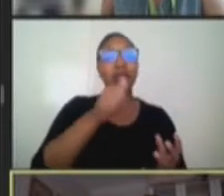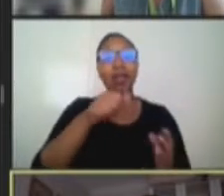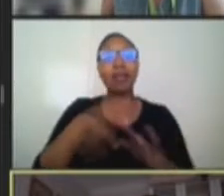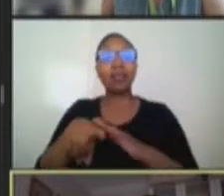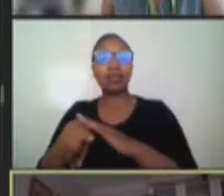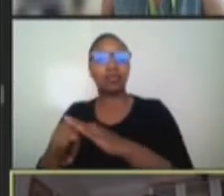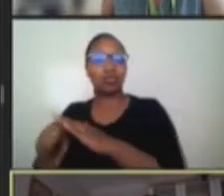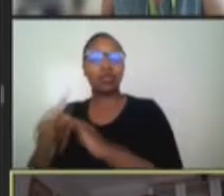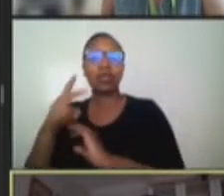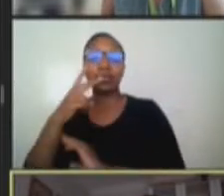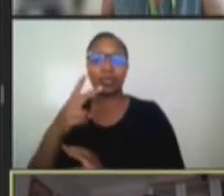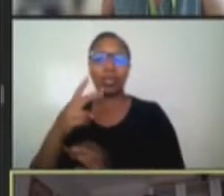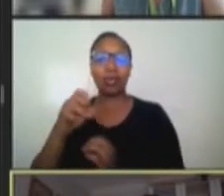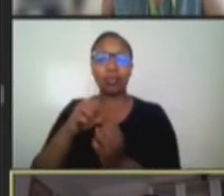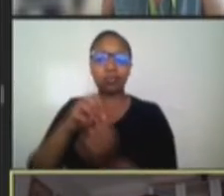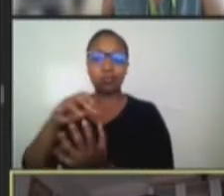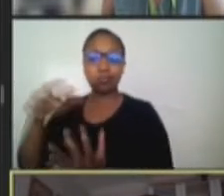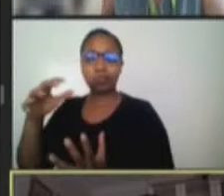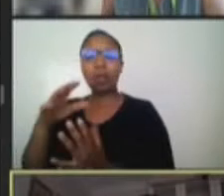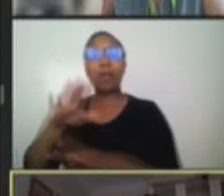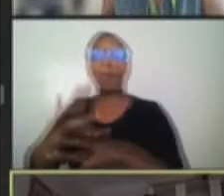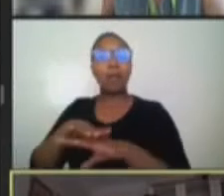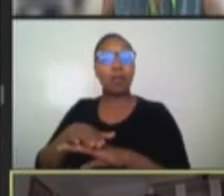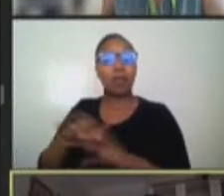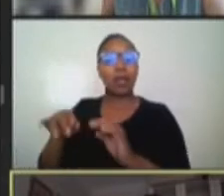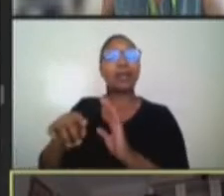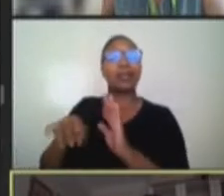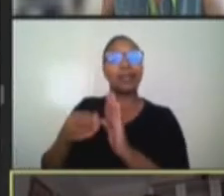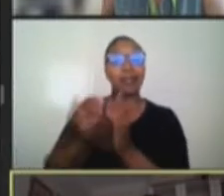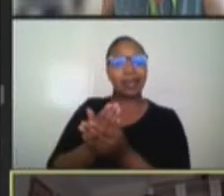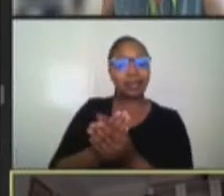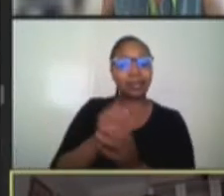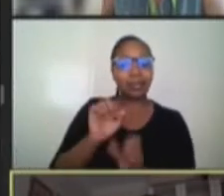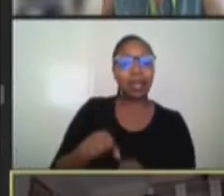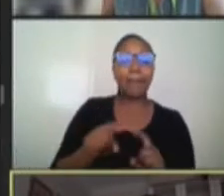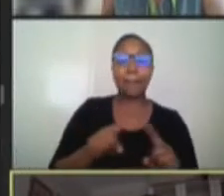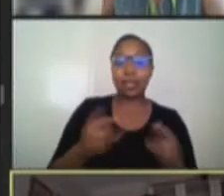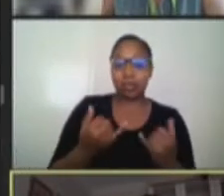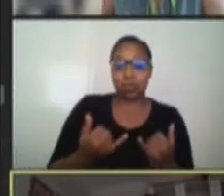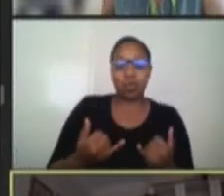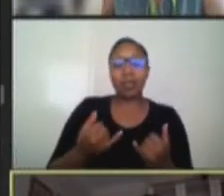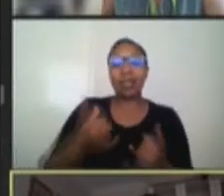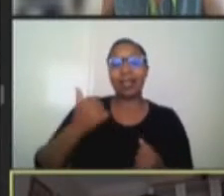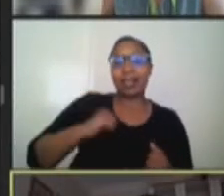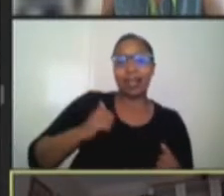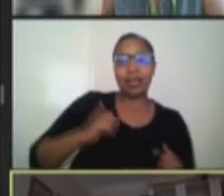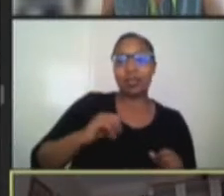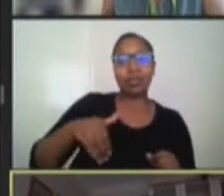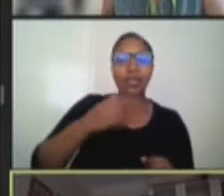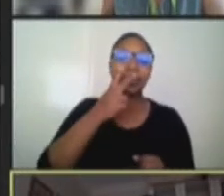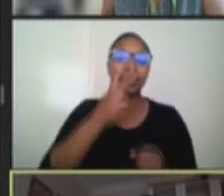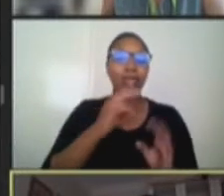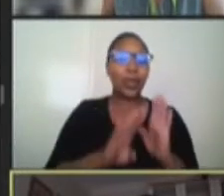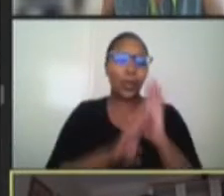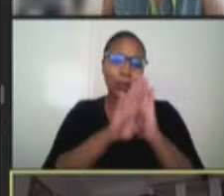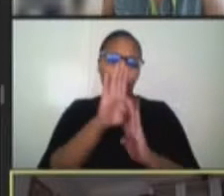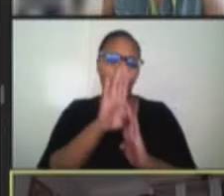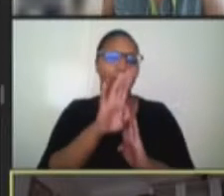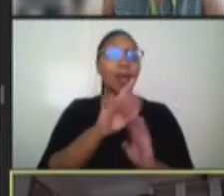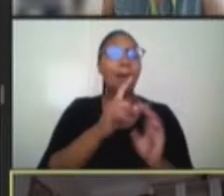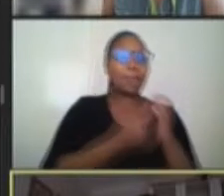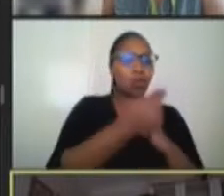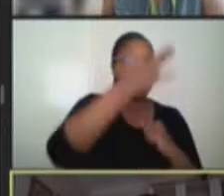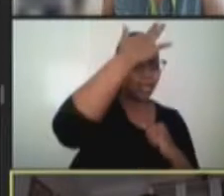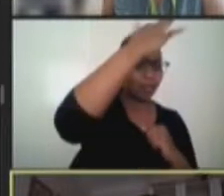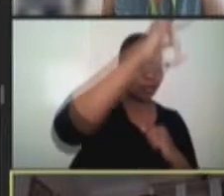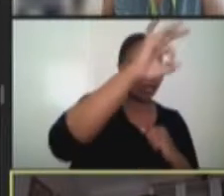Thankfully, for now, we're not seeing any increases in deaths in either public or private sector and in any of the districts. And when you look again at the